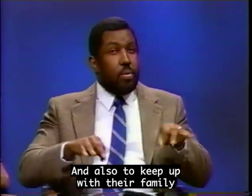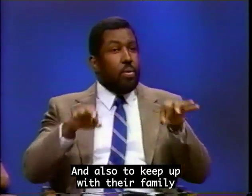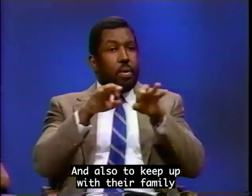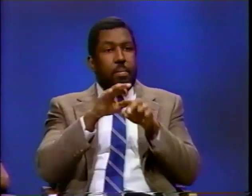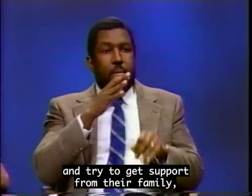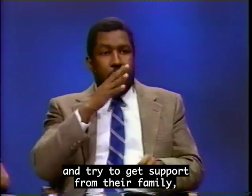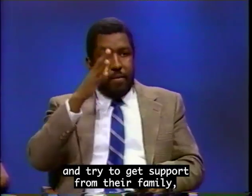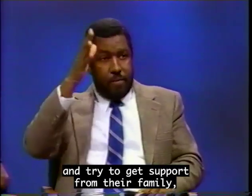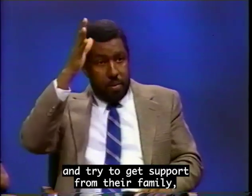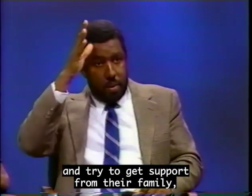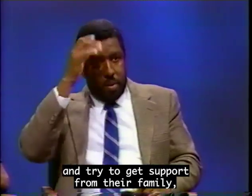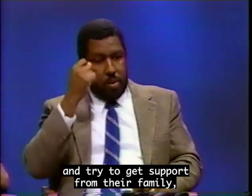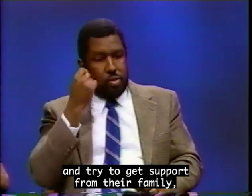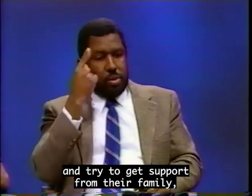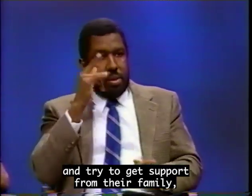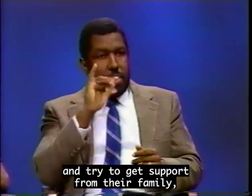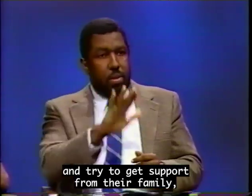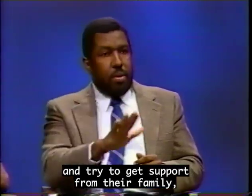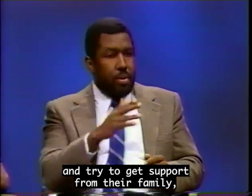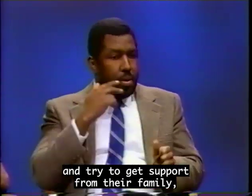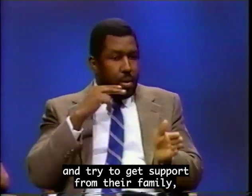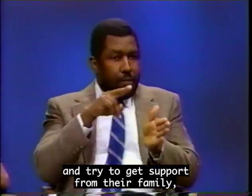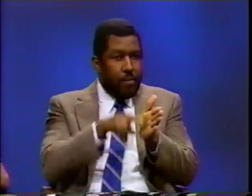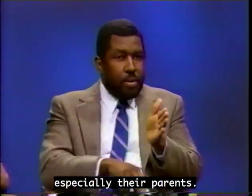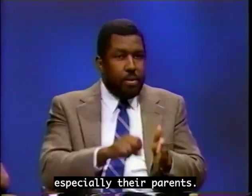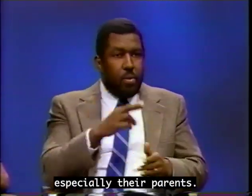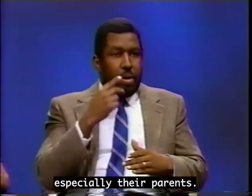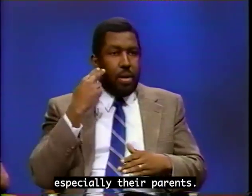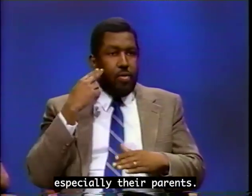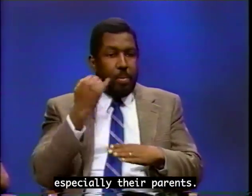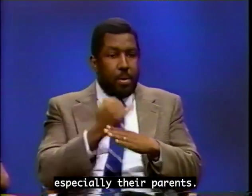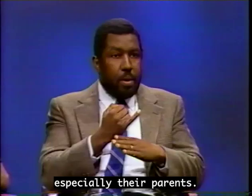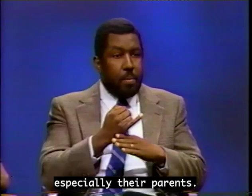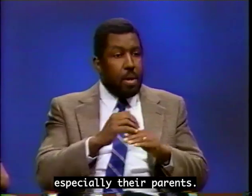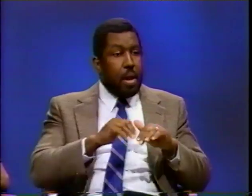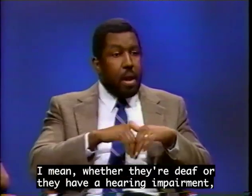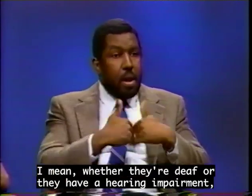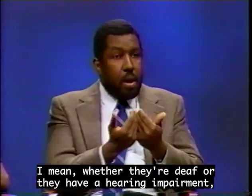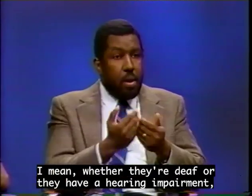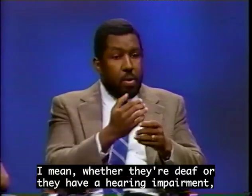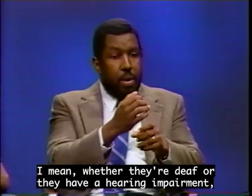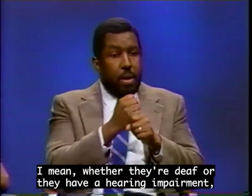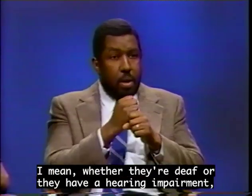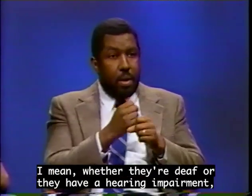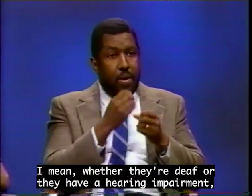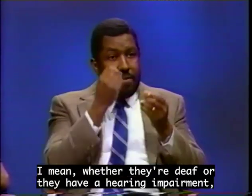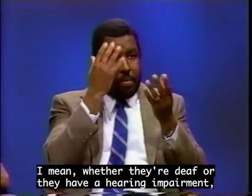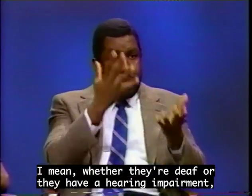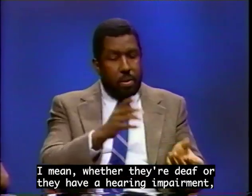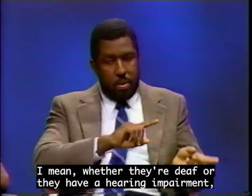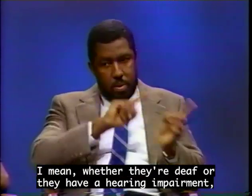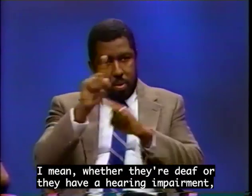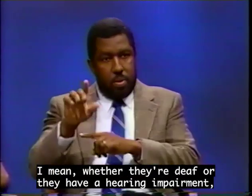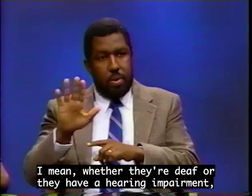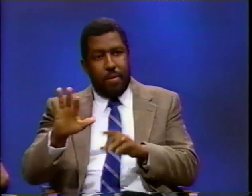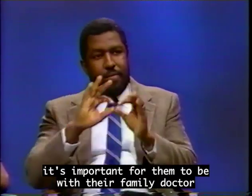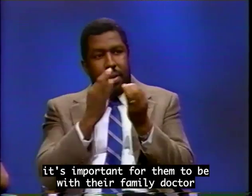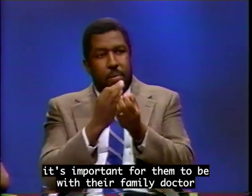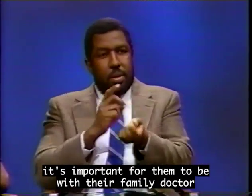family and try to get support from their family, especially their parents. I mean, whether they're deaf or they have a hearing impairment, it's important for